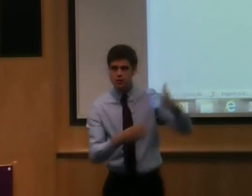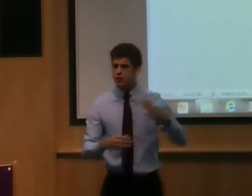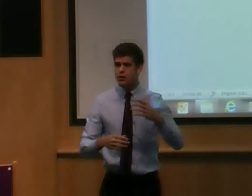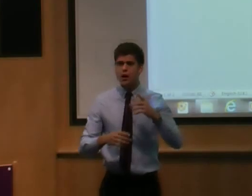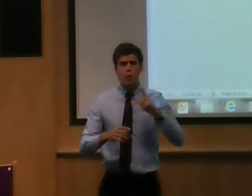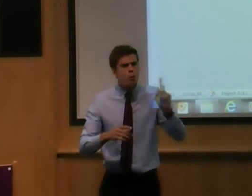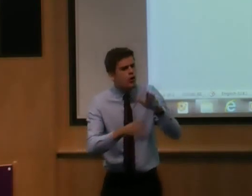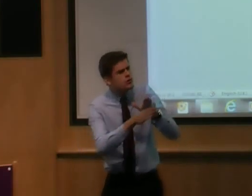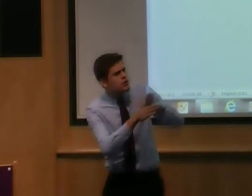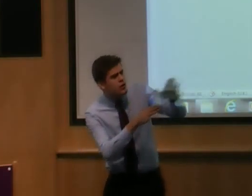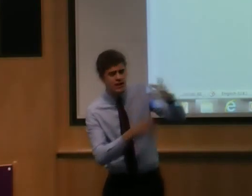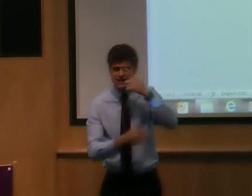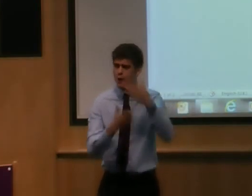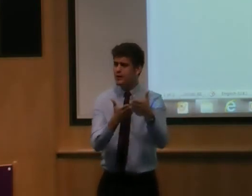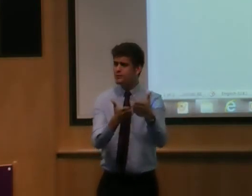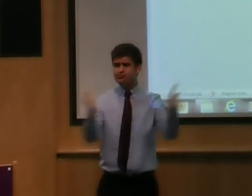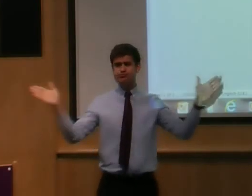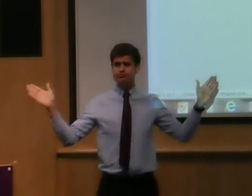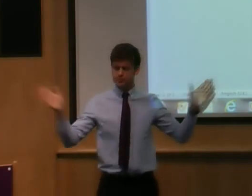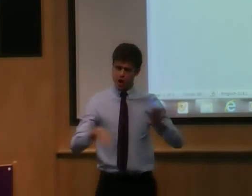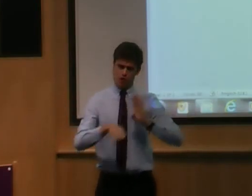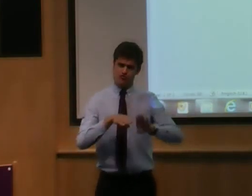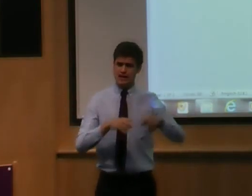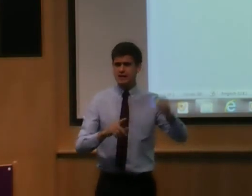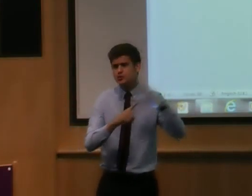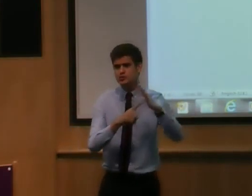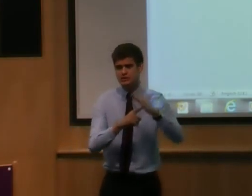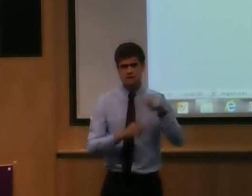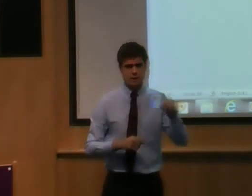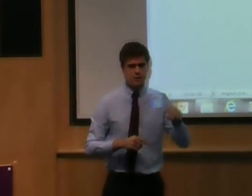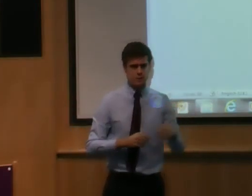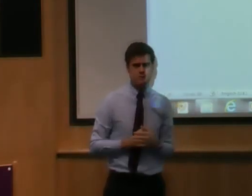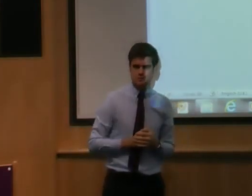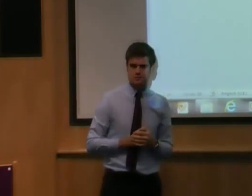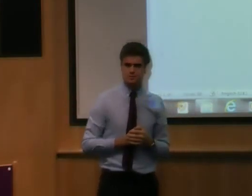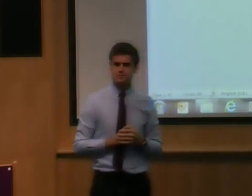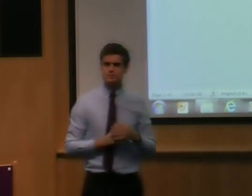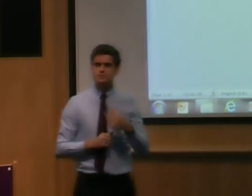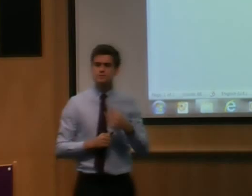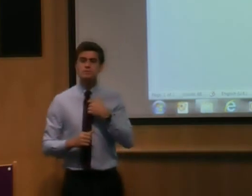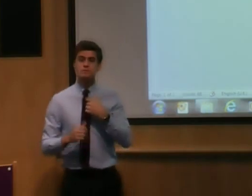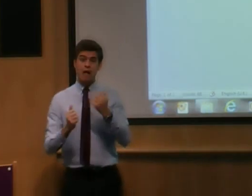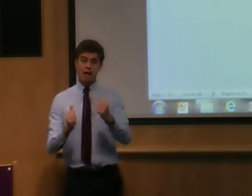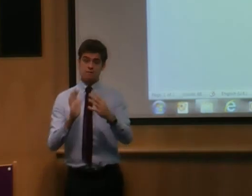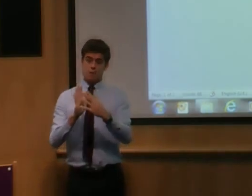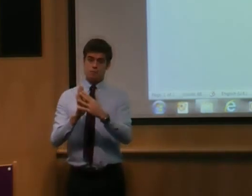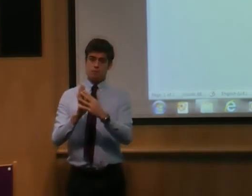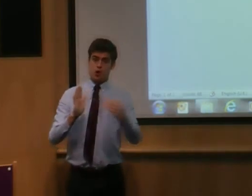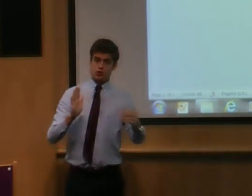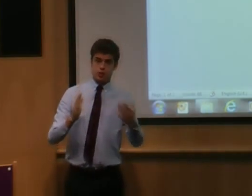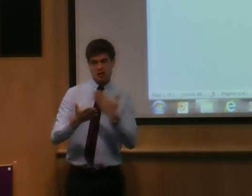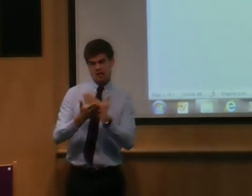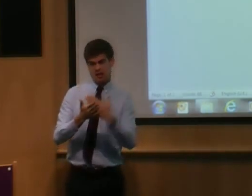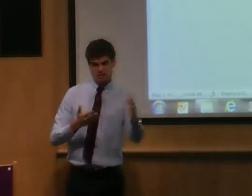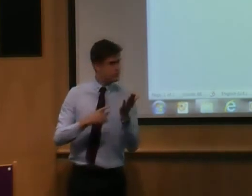develop both themselves but also collectively as a community. And that's why training is crucial for us at the British Deaf Association.